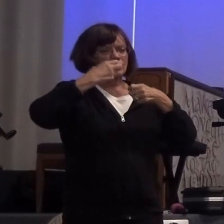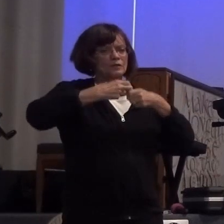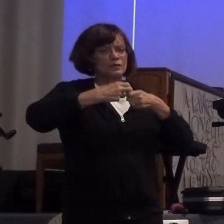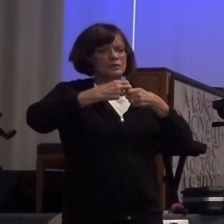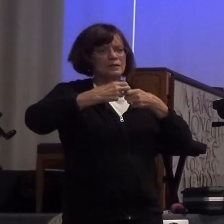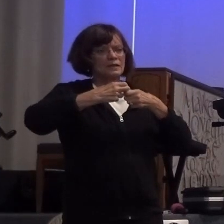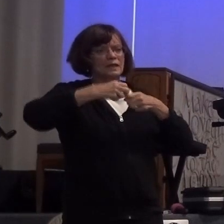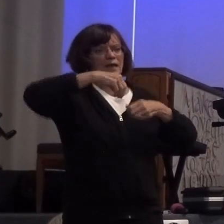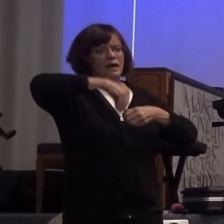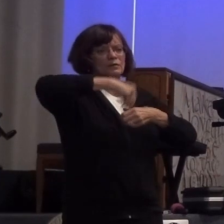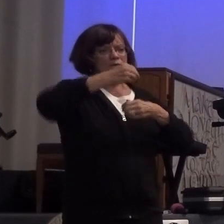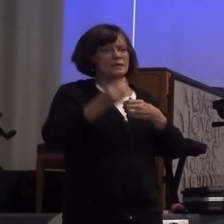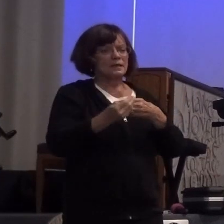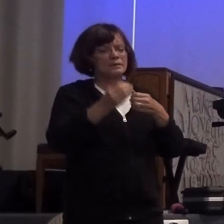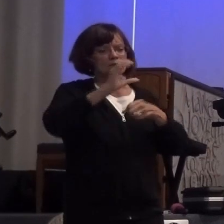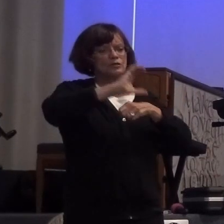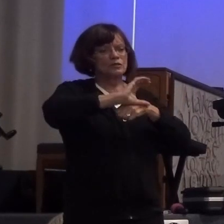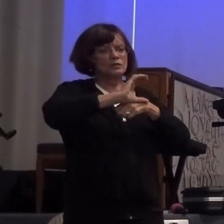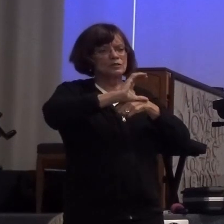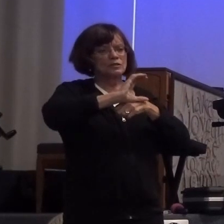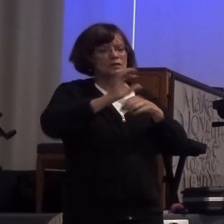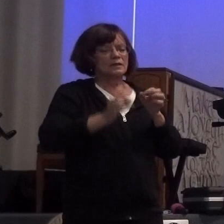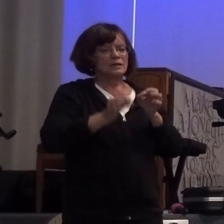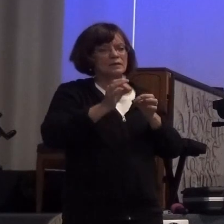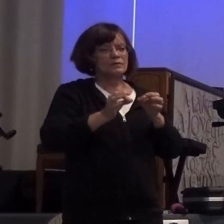church, they slander you for being a Christian.